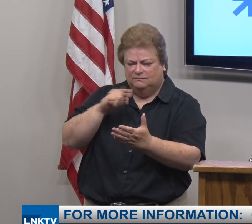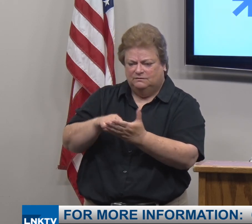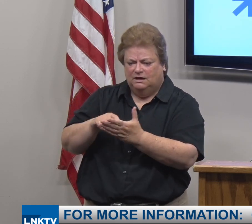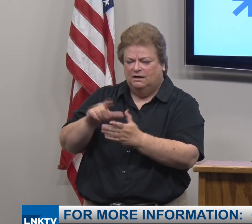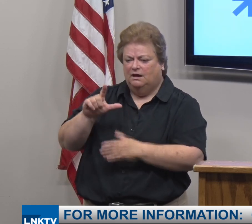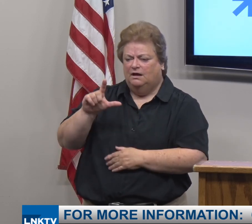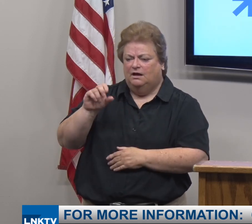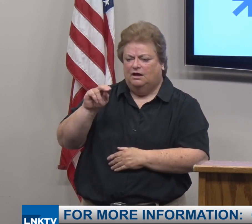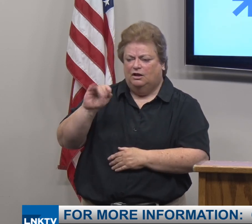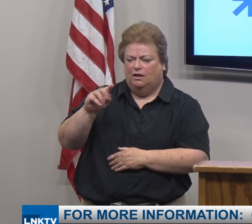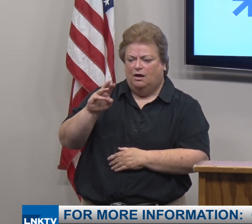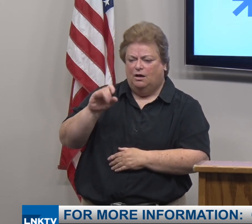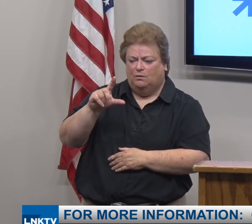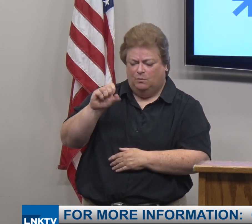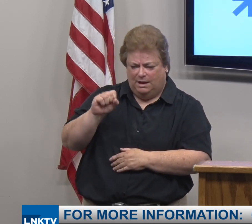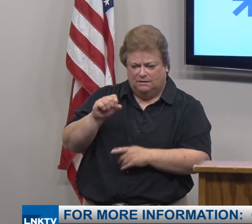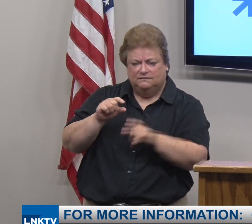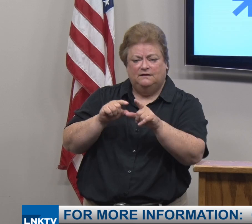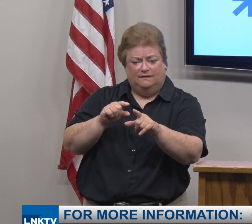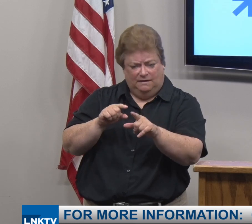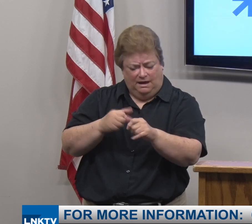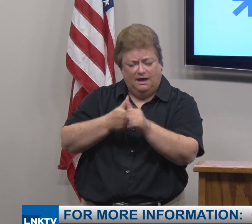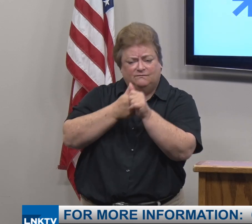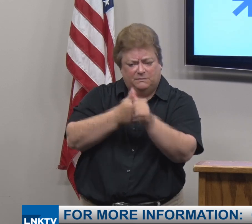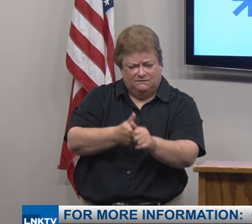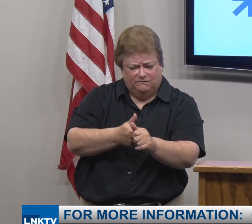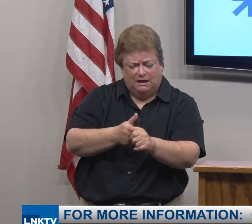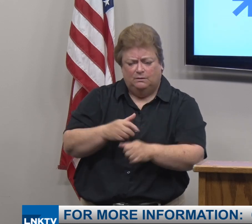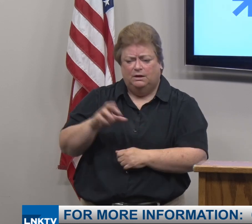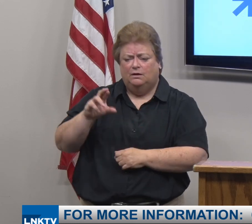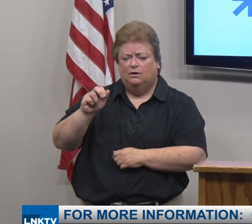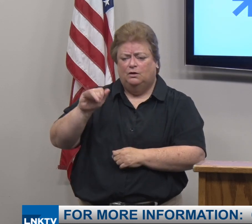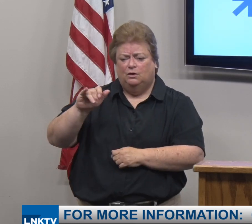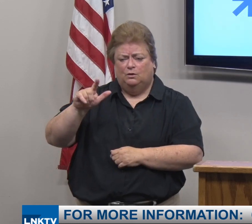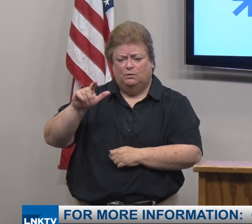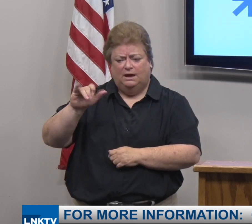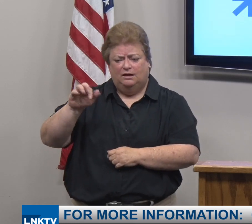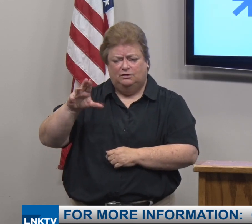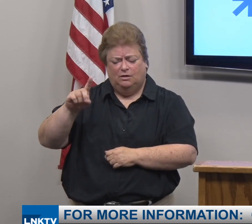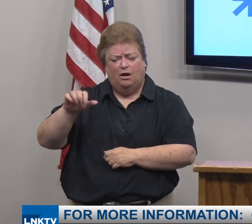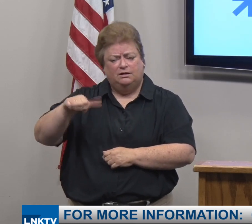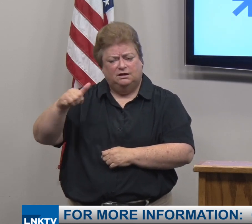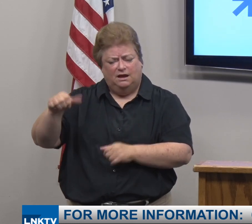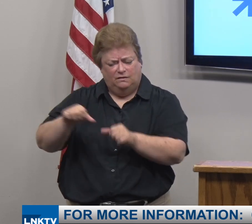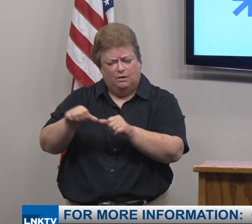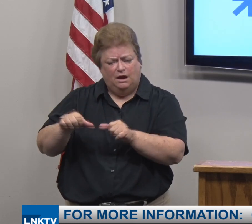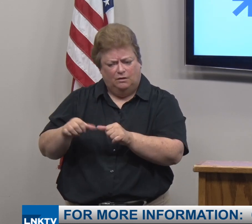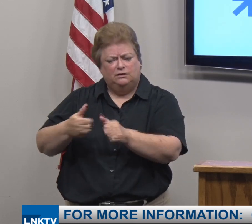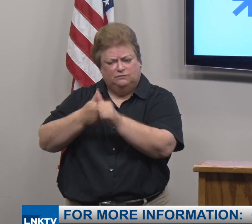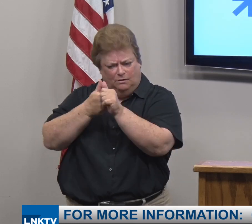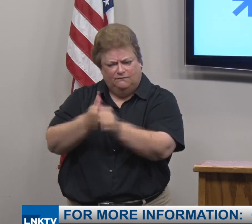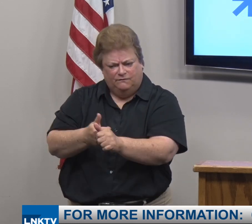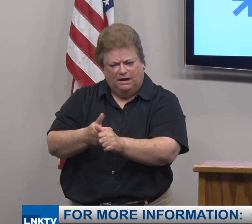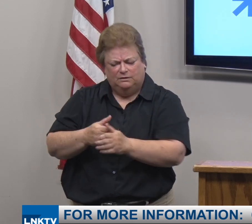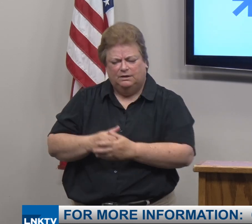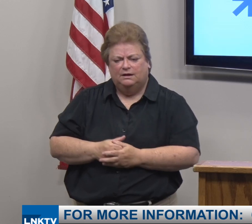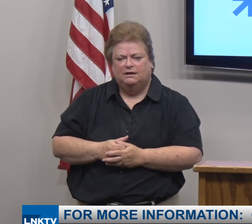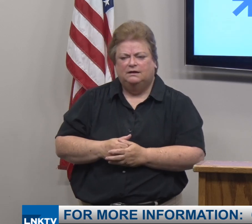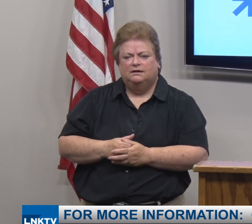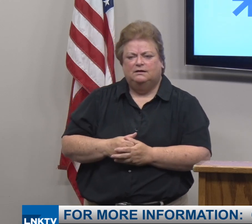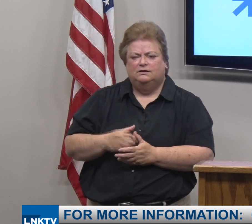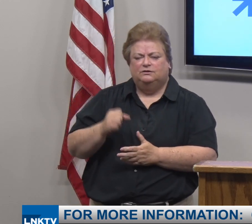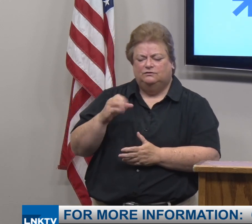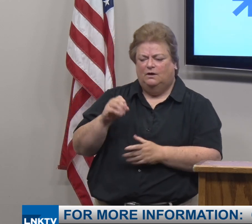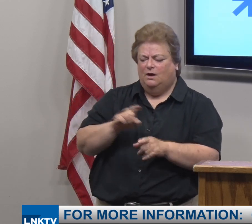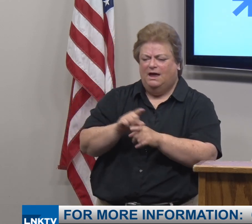Longwell's has been compliant, and the rail yard and other areas. So we expect Matson's to be compliant. And as the